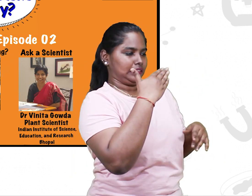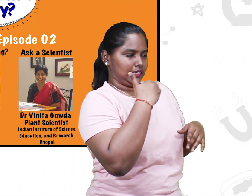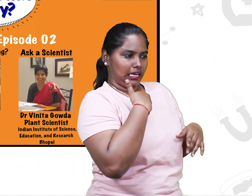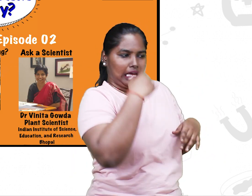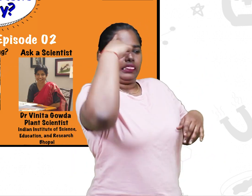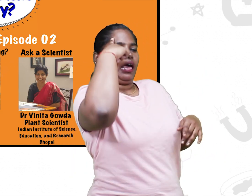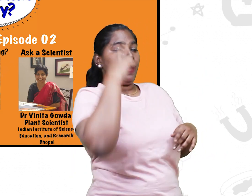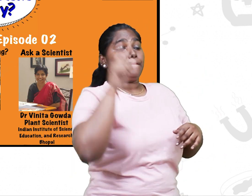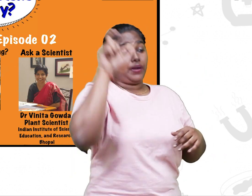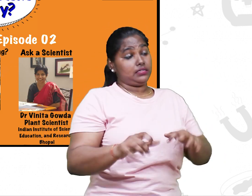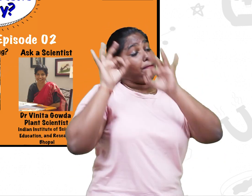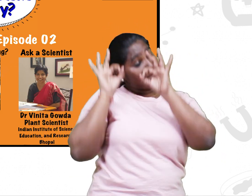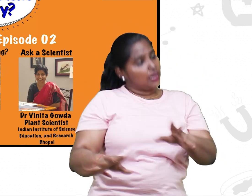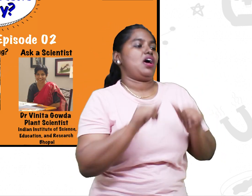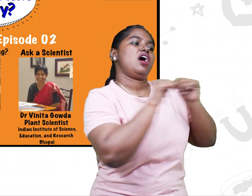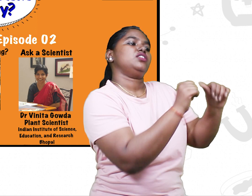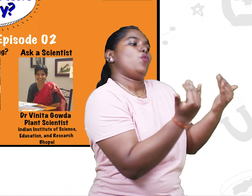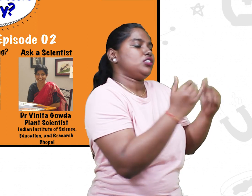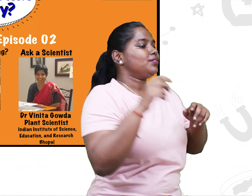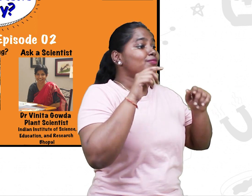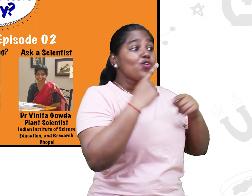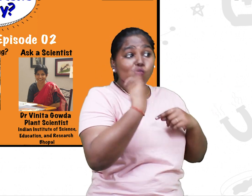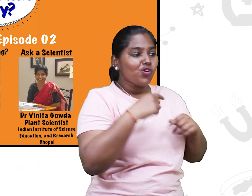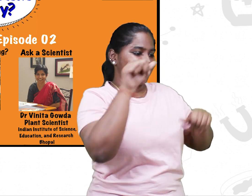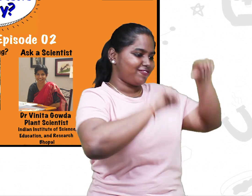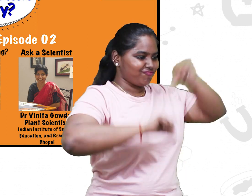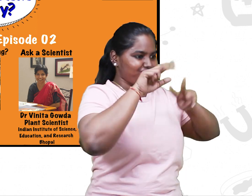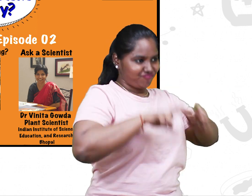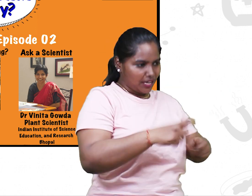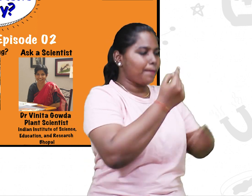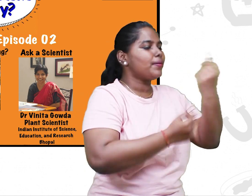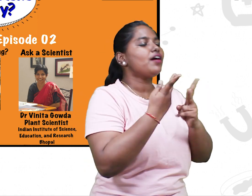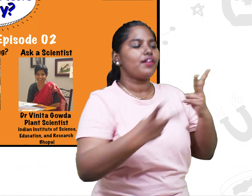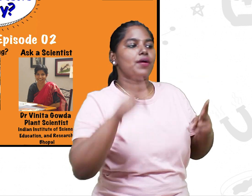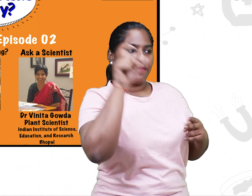perfect person to answer this question. A scientist who studies the story of how